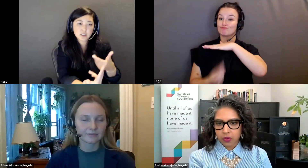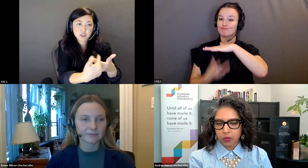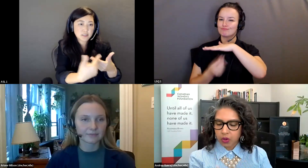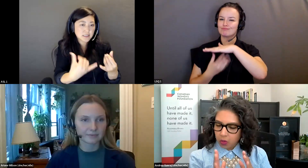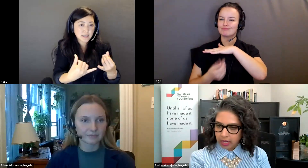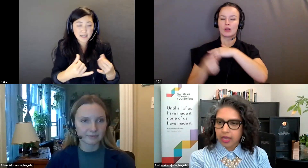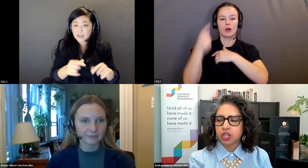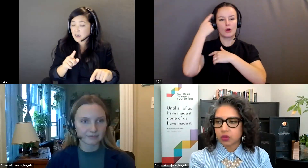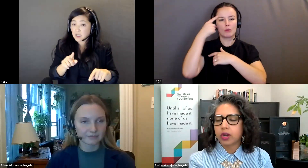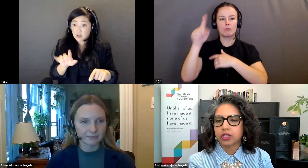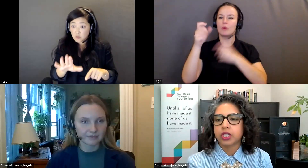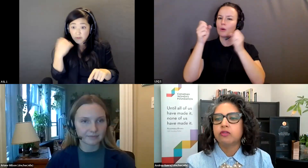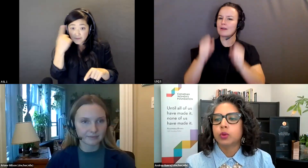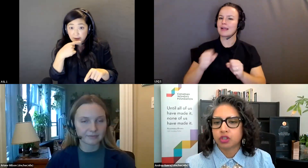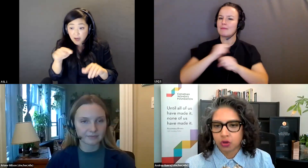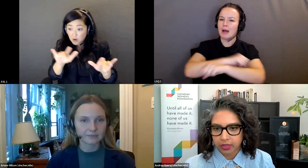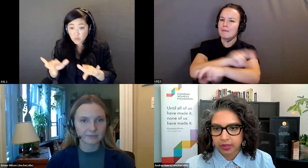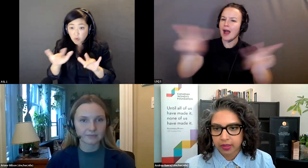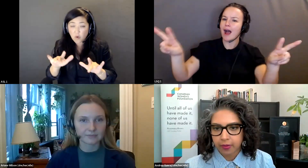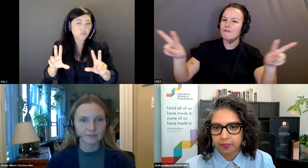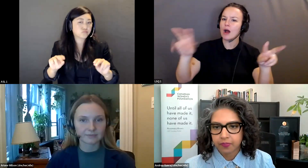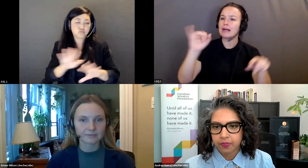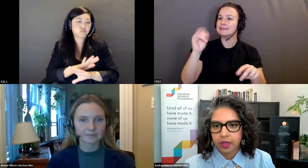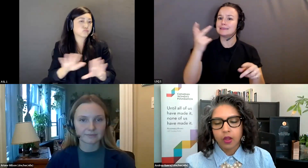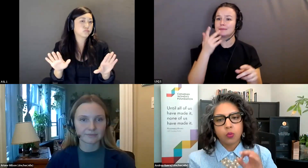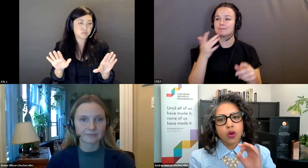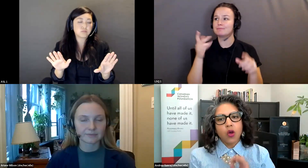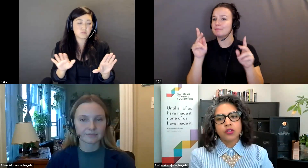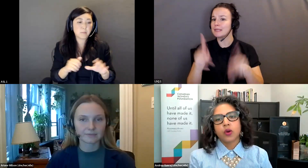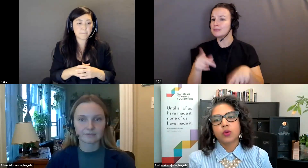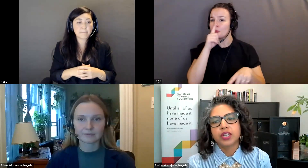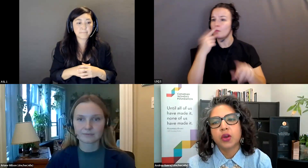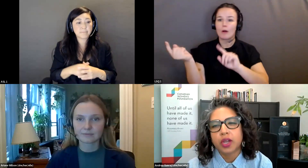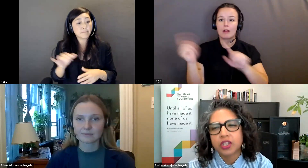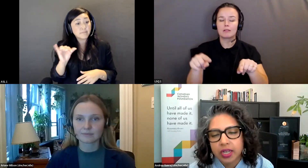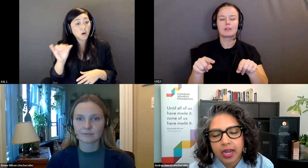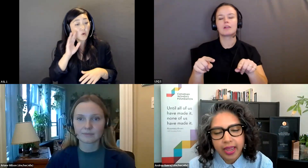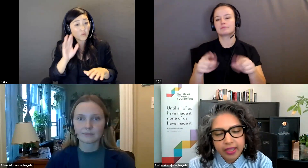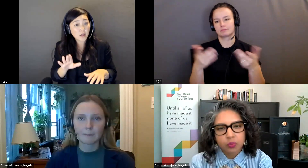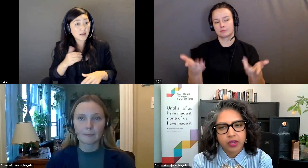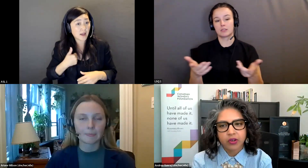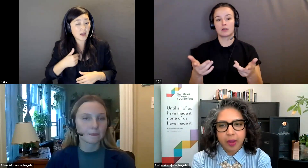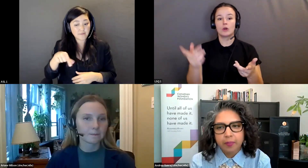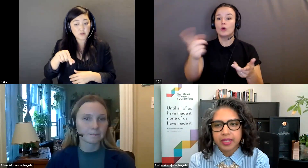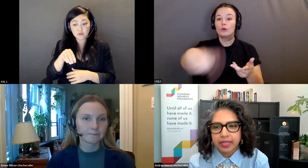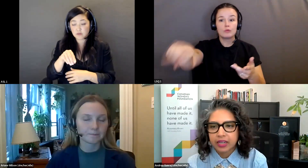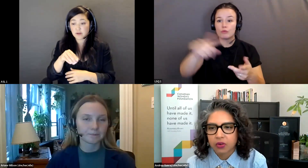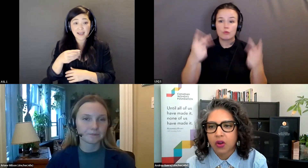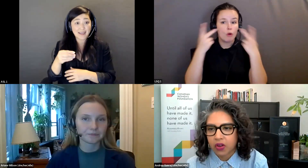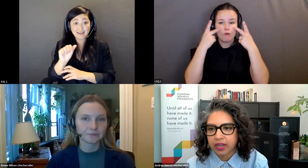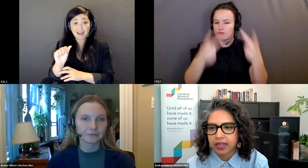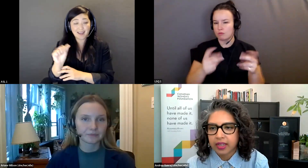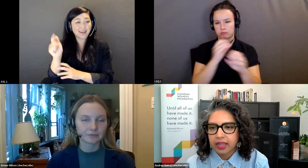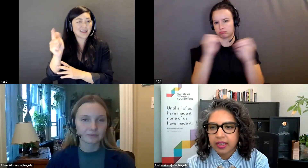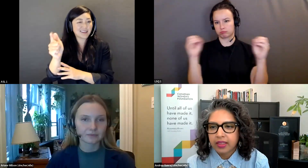you on the recording. I just wanted to give you assurance there. We're also hosting a question and answer period a bit